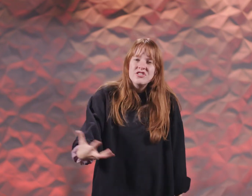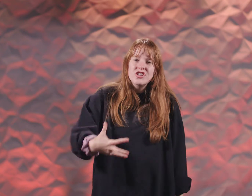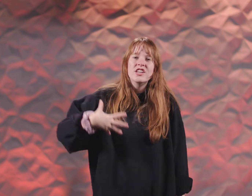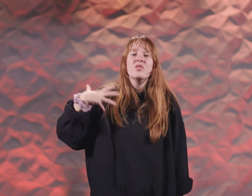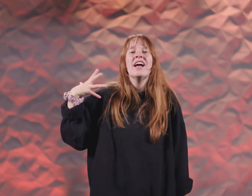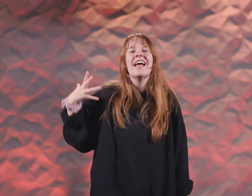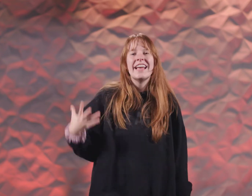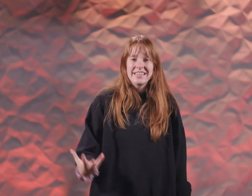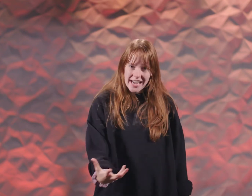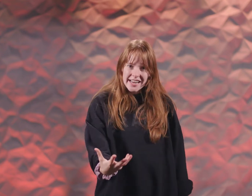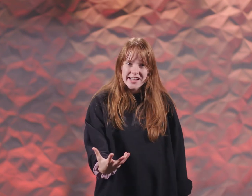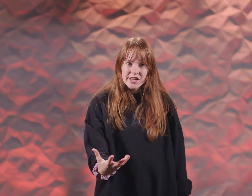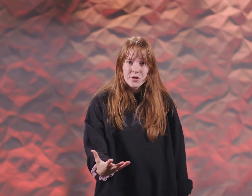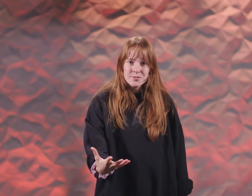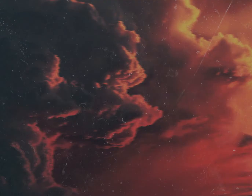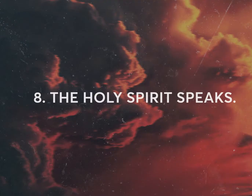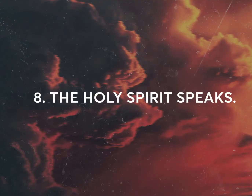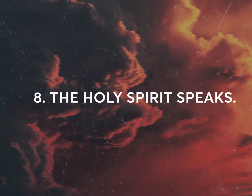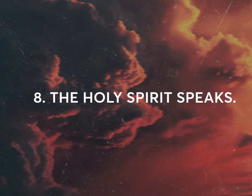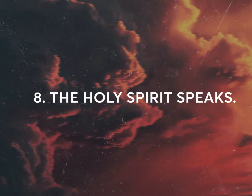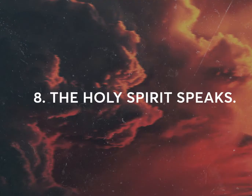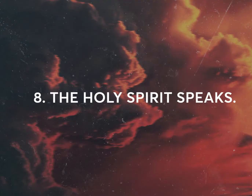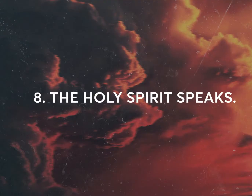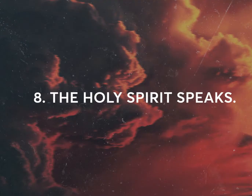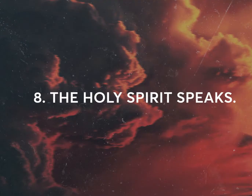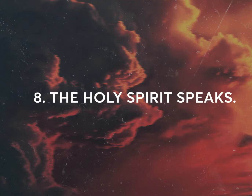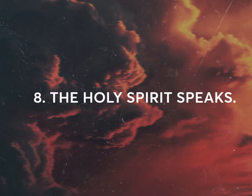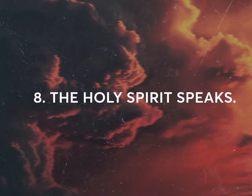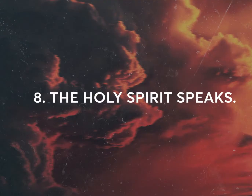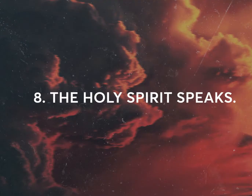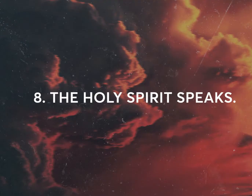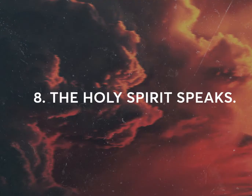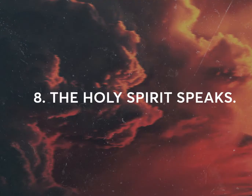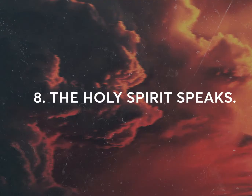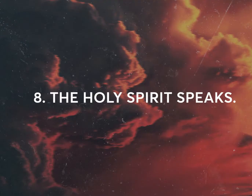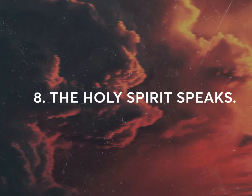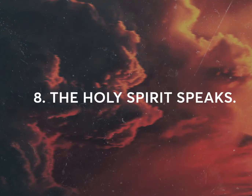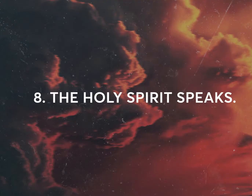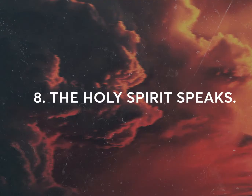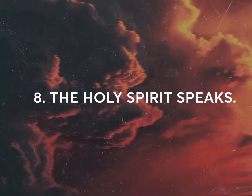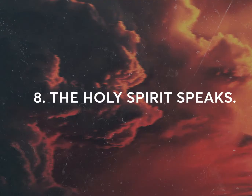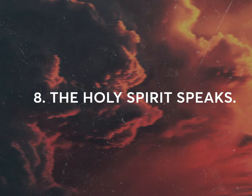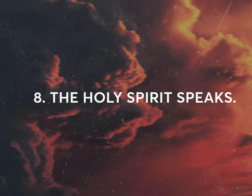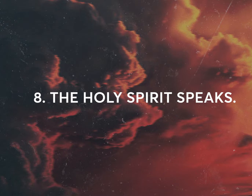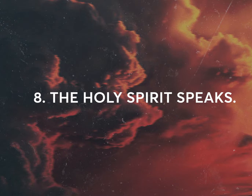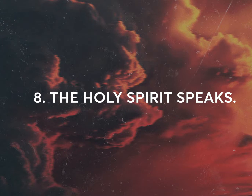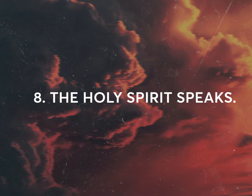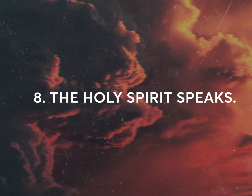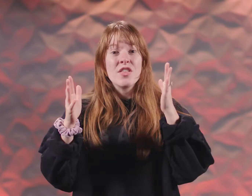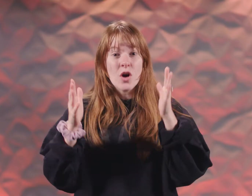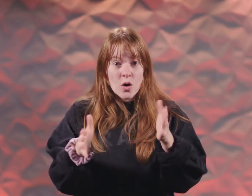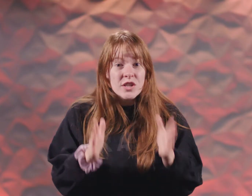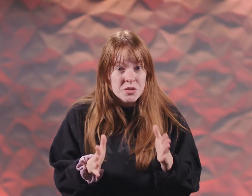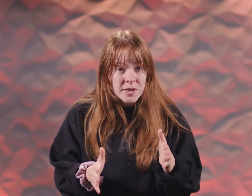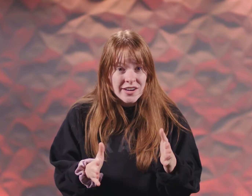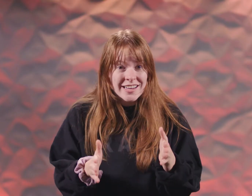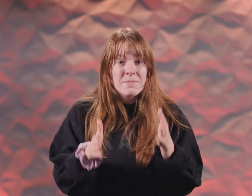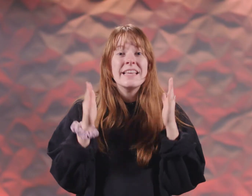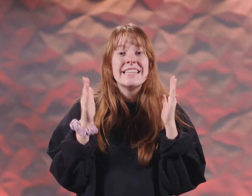teaching you and guiding you. Number eight, the Holy Spirit speaks. The Holy Spirit is